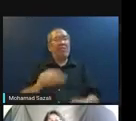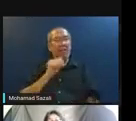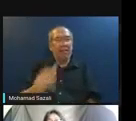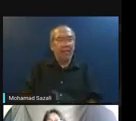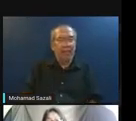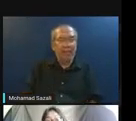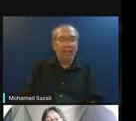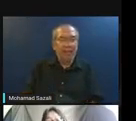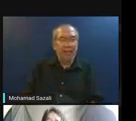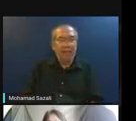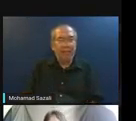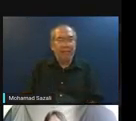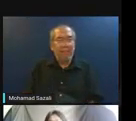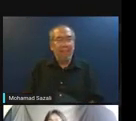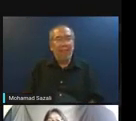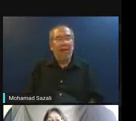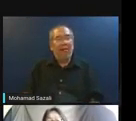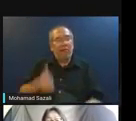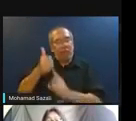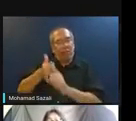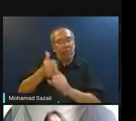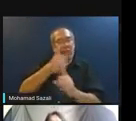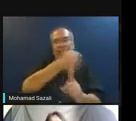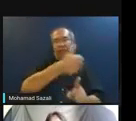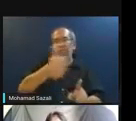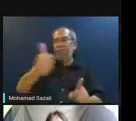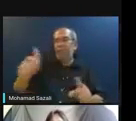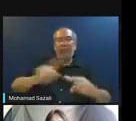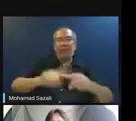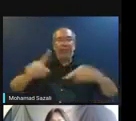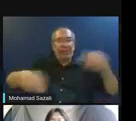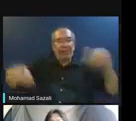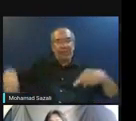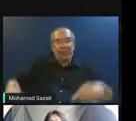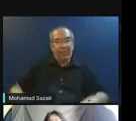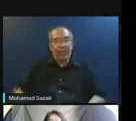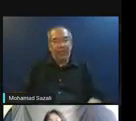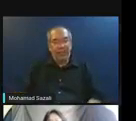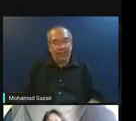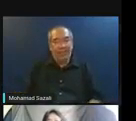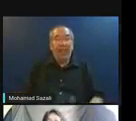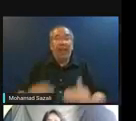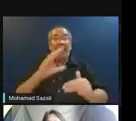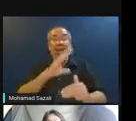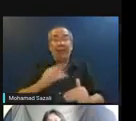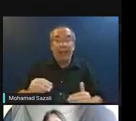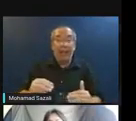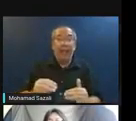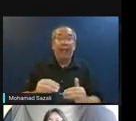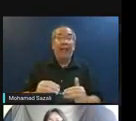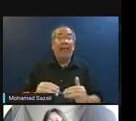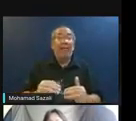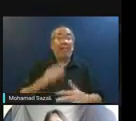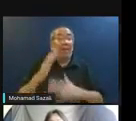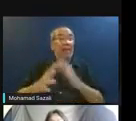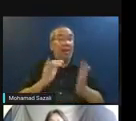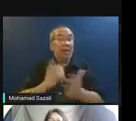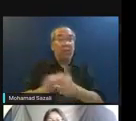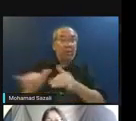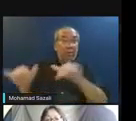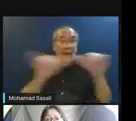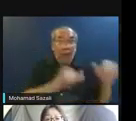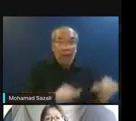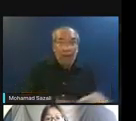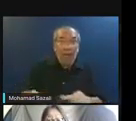So basically, sign language has its own structure and is a linguistic perspective. From a linguistic perspective, it is acceptable